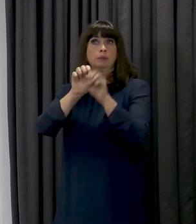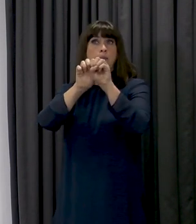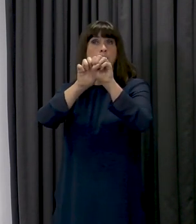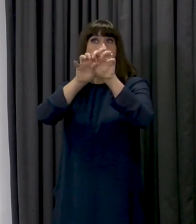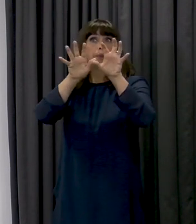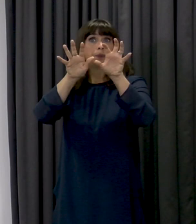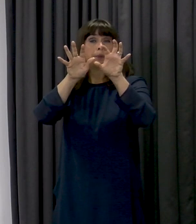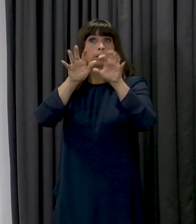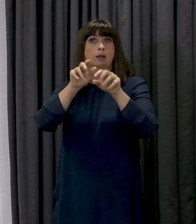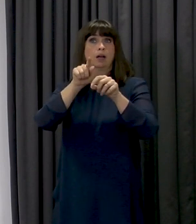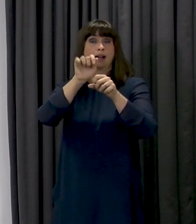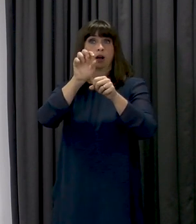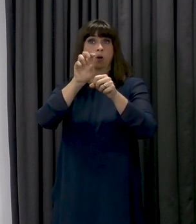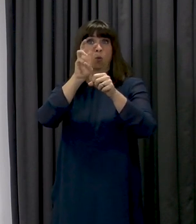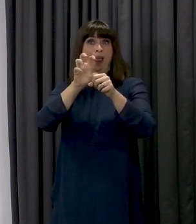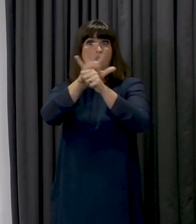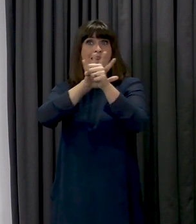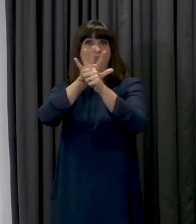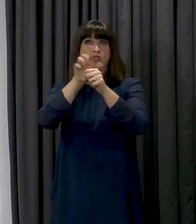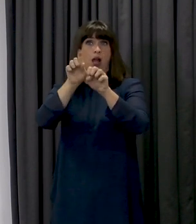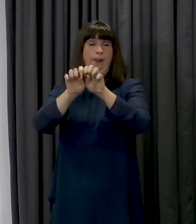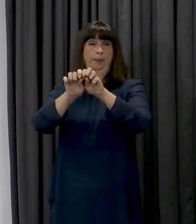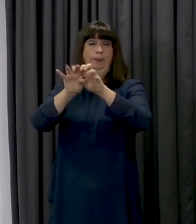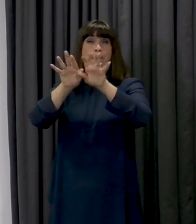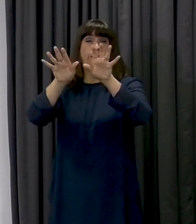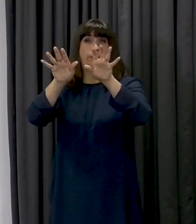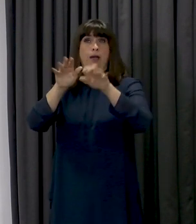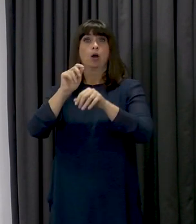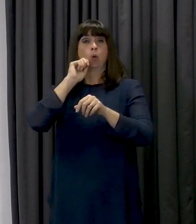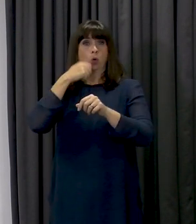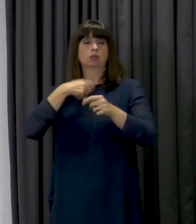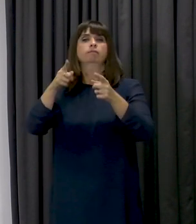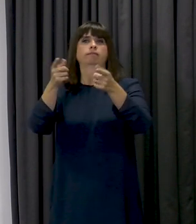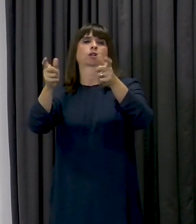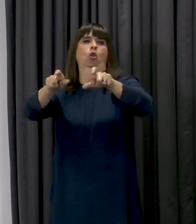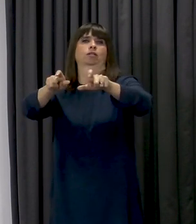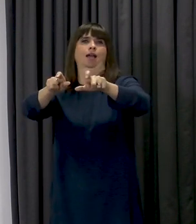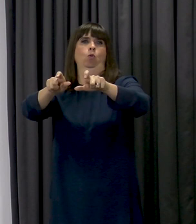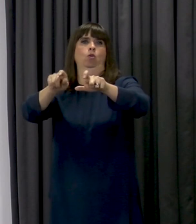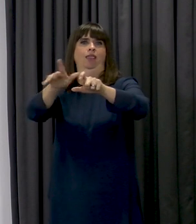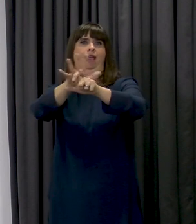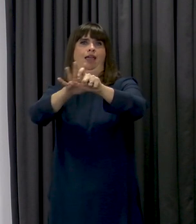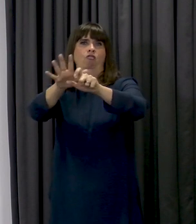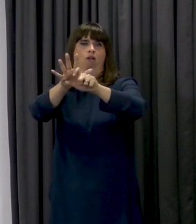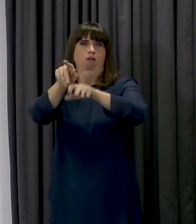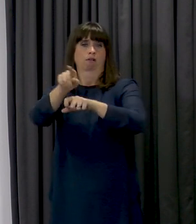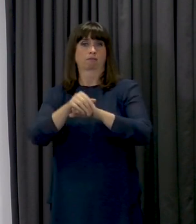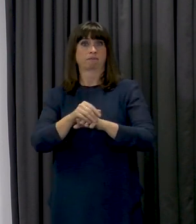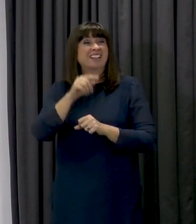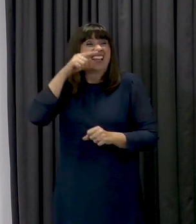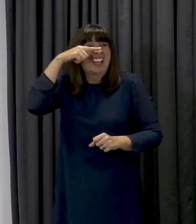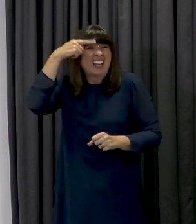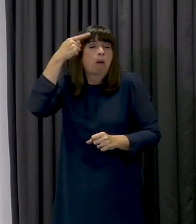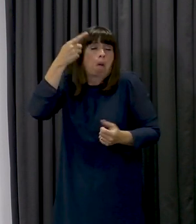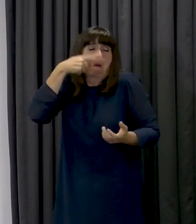are flare-ups with considerable community transmission. And if we were to require local lockdowns